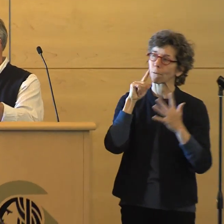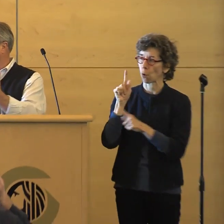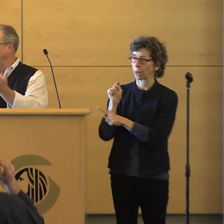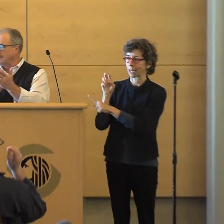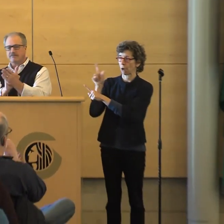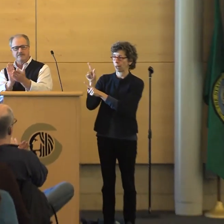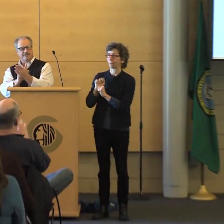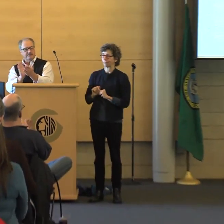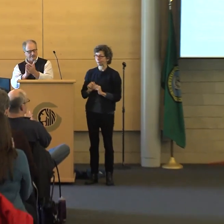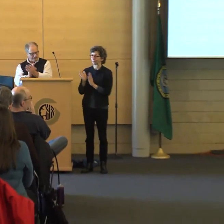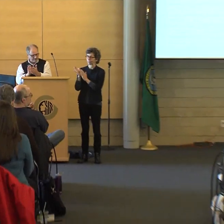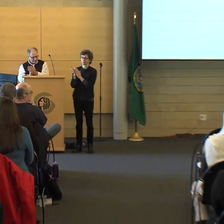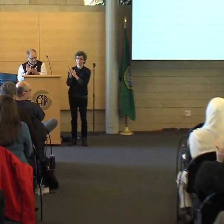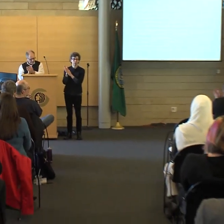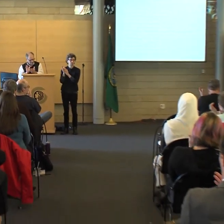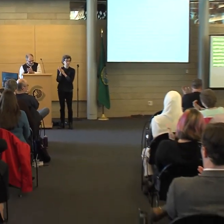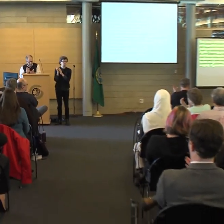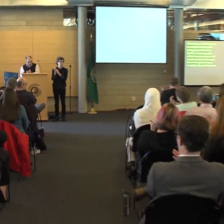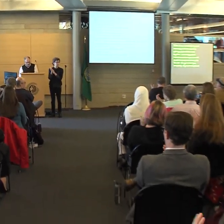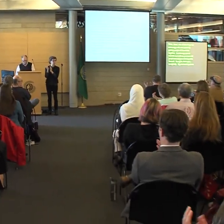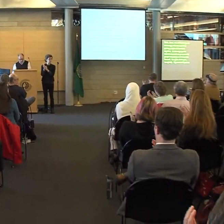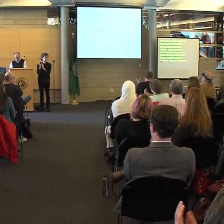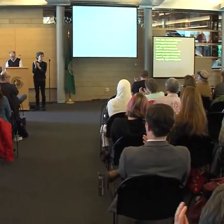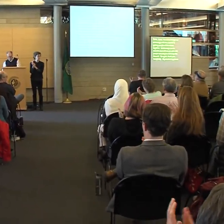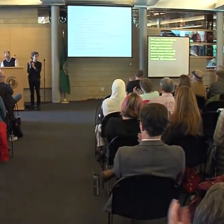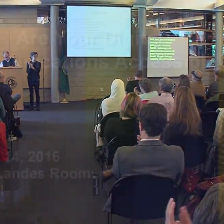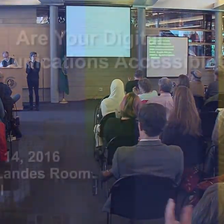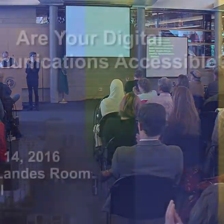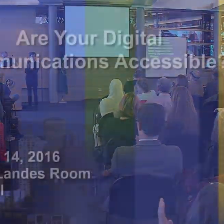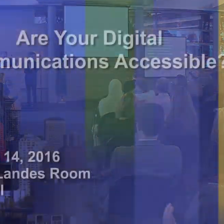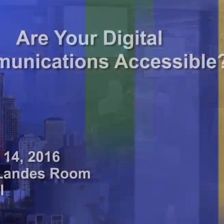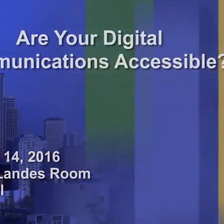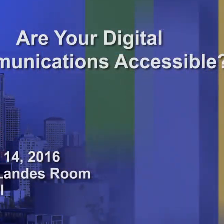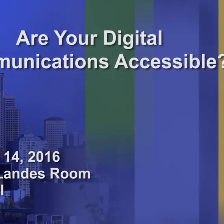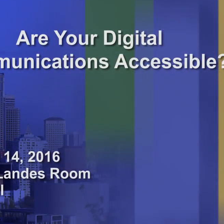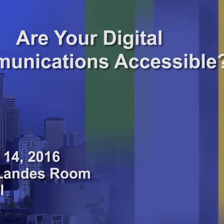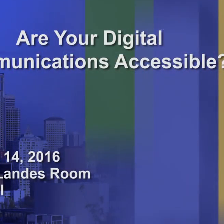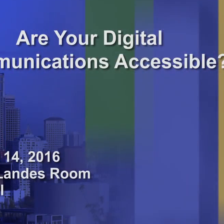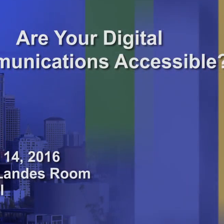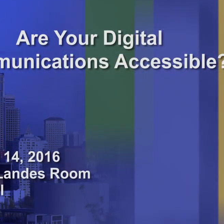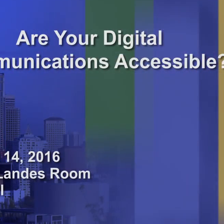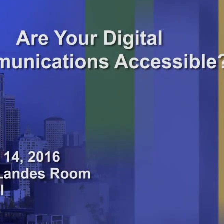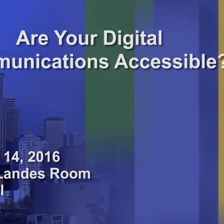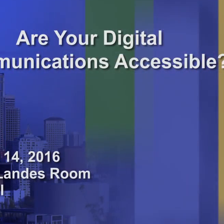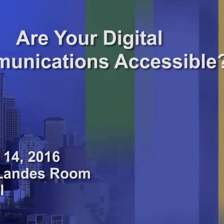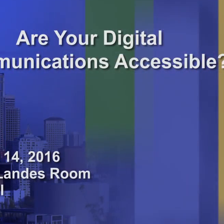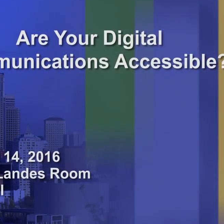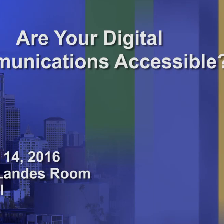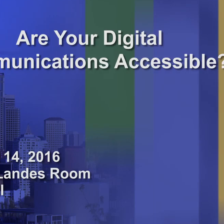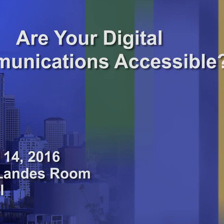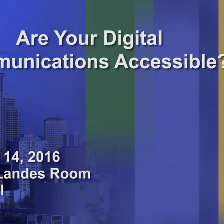you to network as much as you can with the people around you and carry this forward